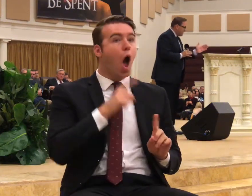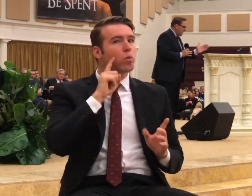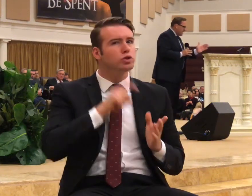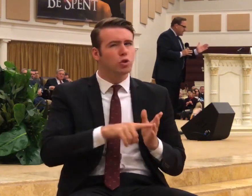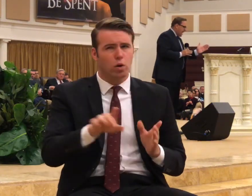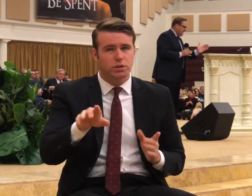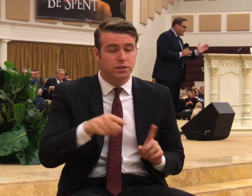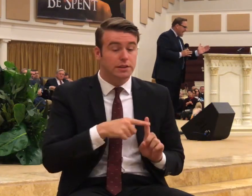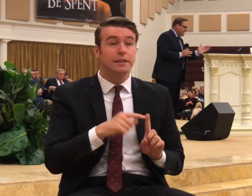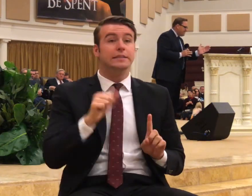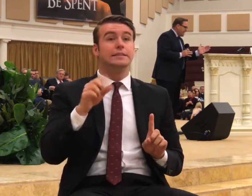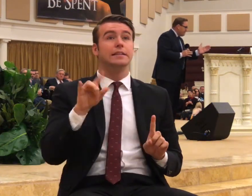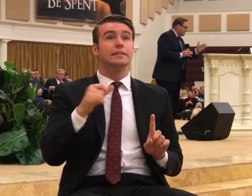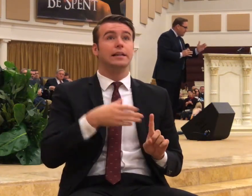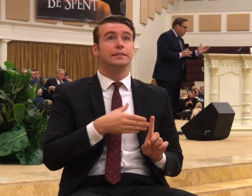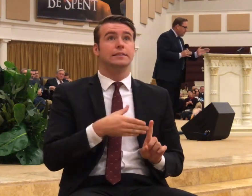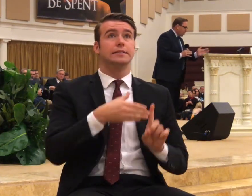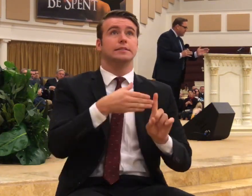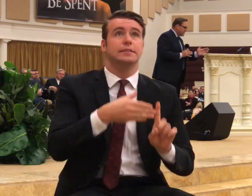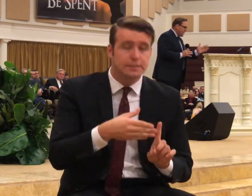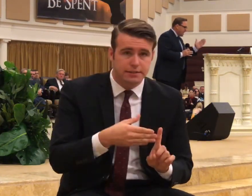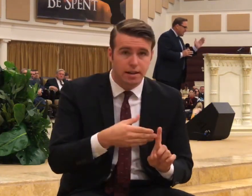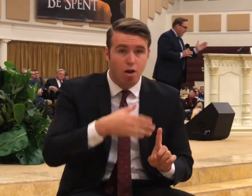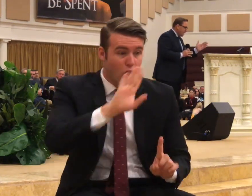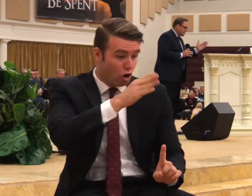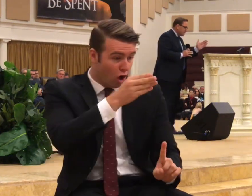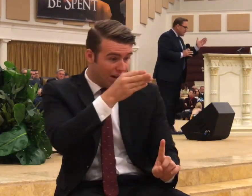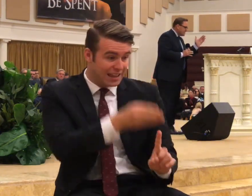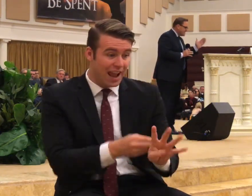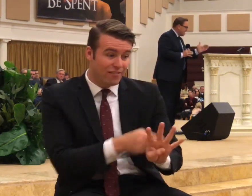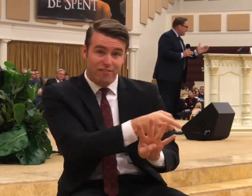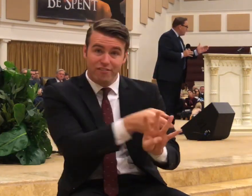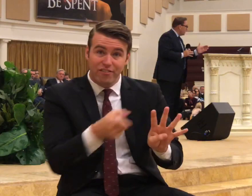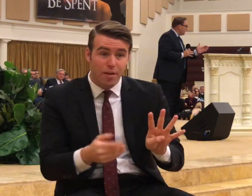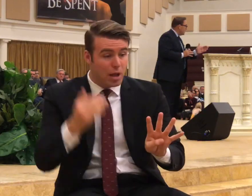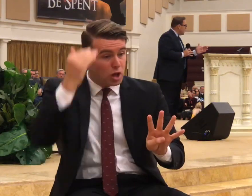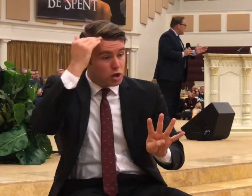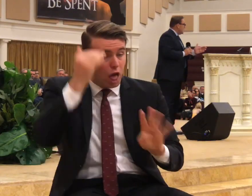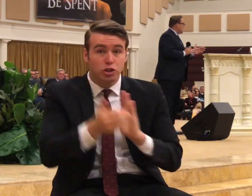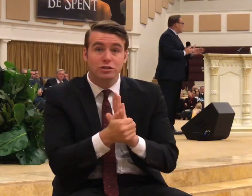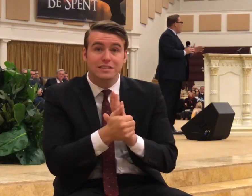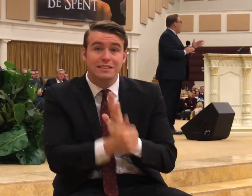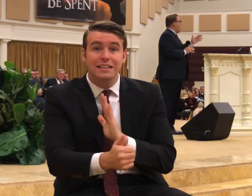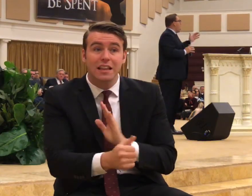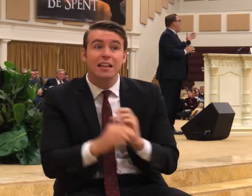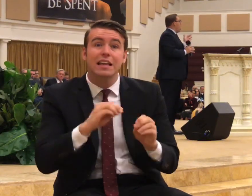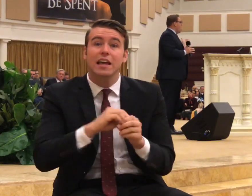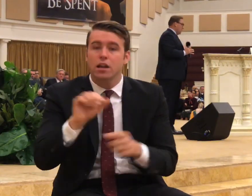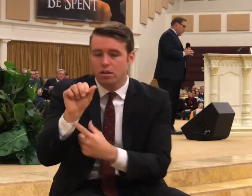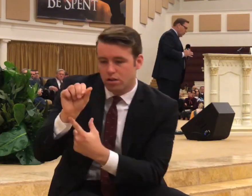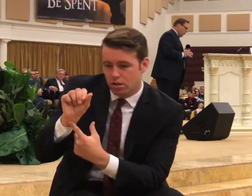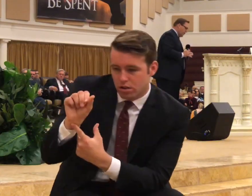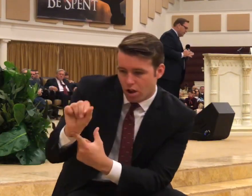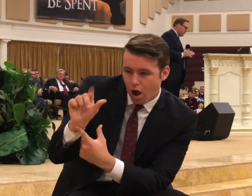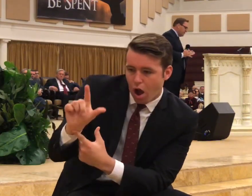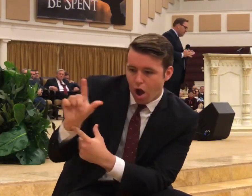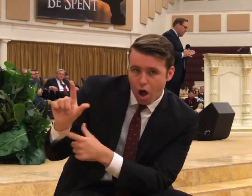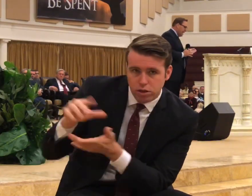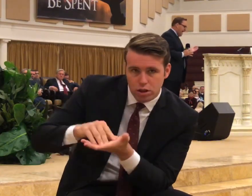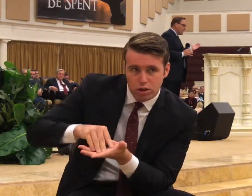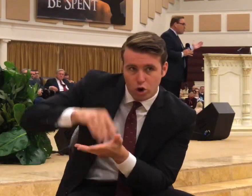pattern. God gave them, the four boys, knowledge, skill in all